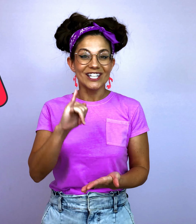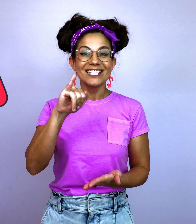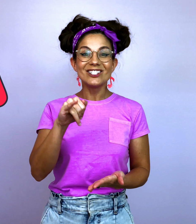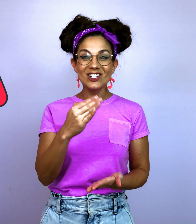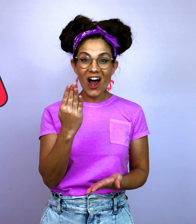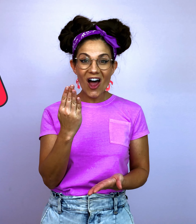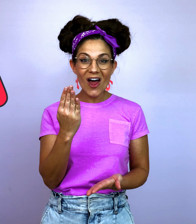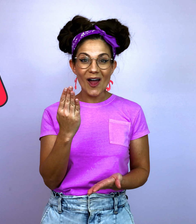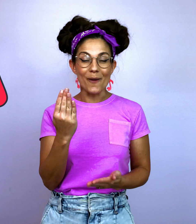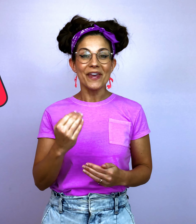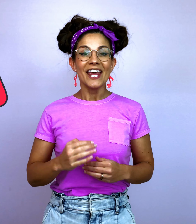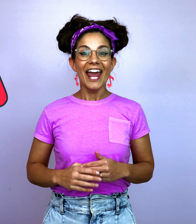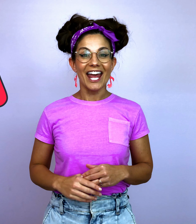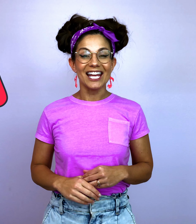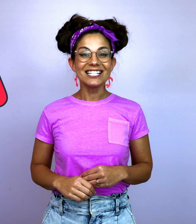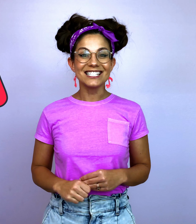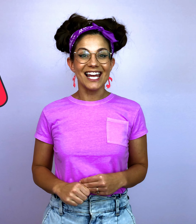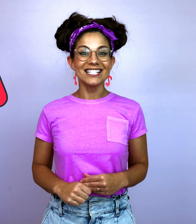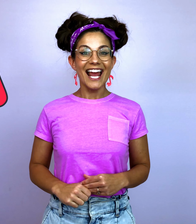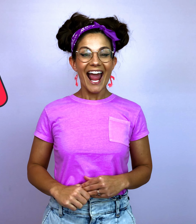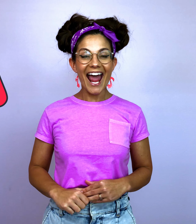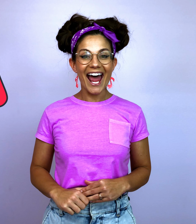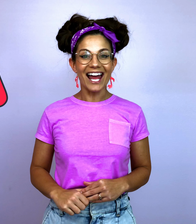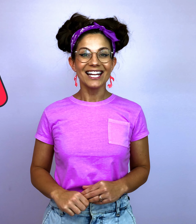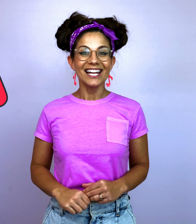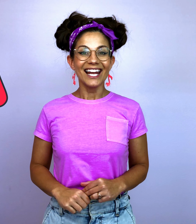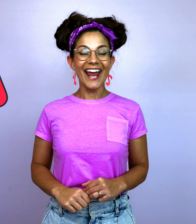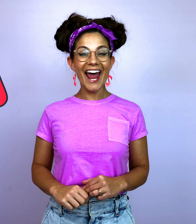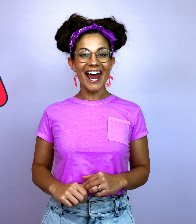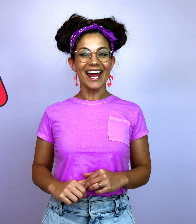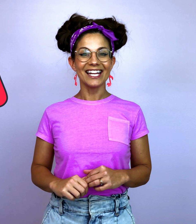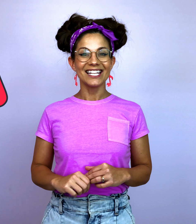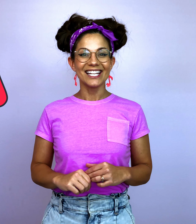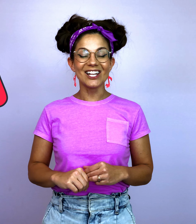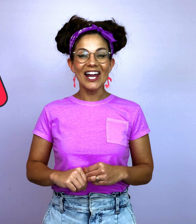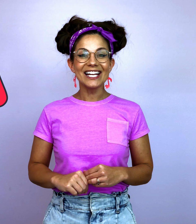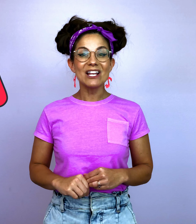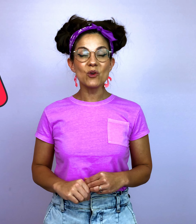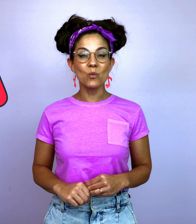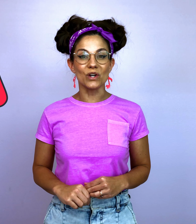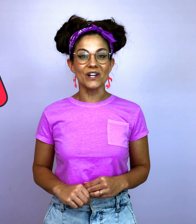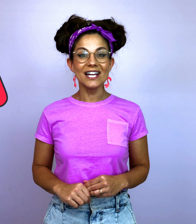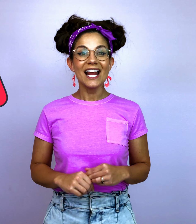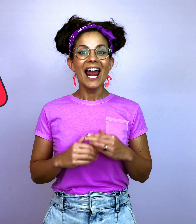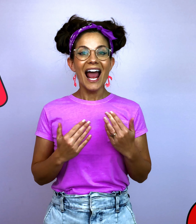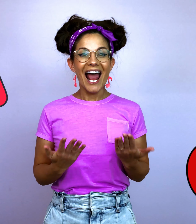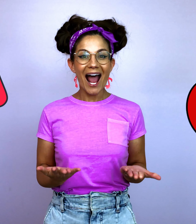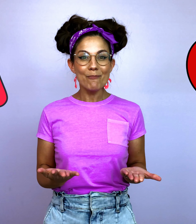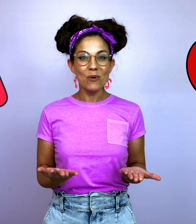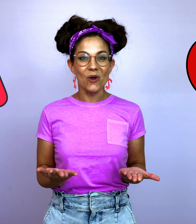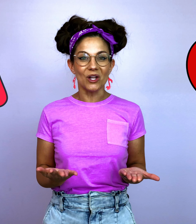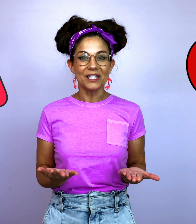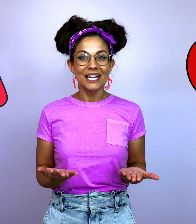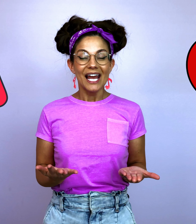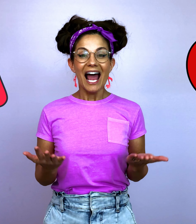Good job! A says A, A, like in the word apple. Have